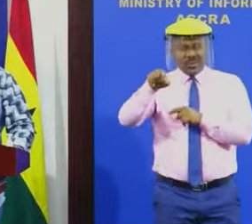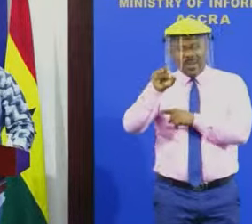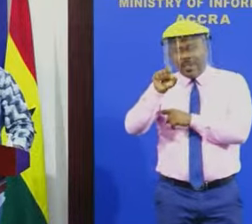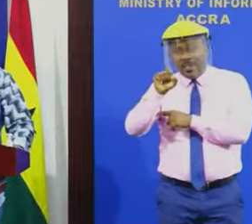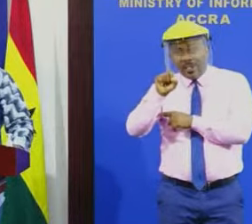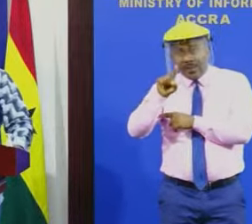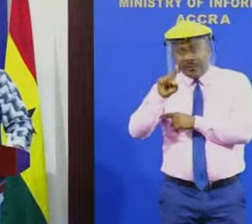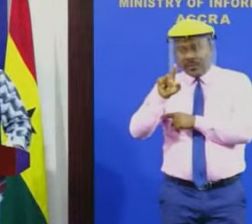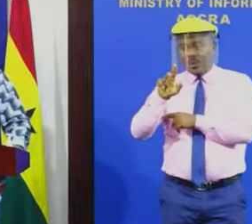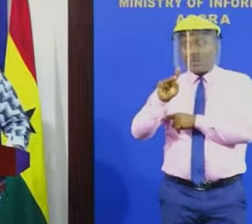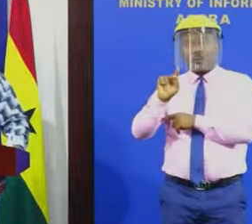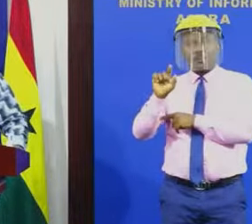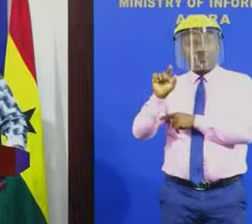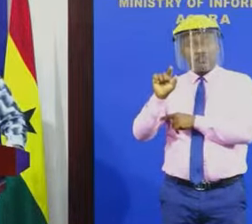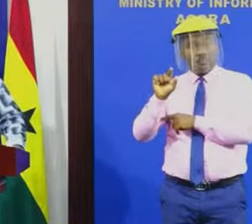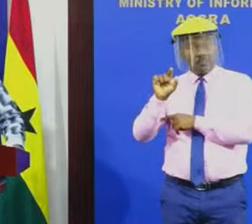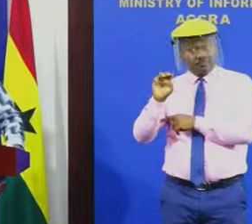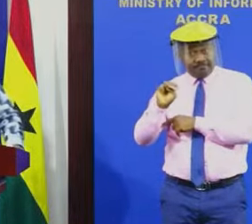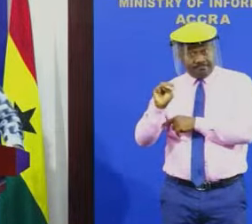11 kilometers,